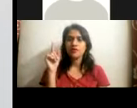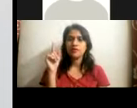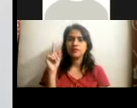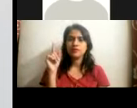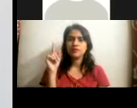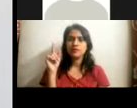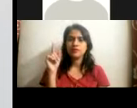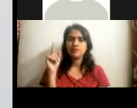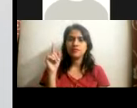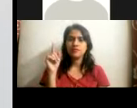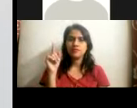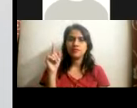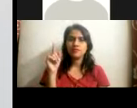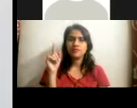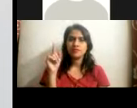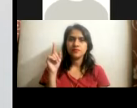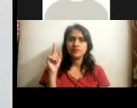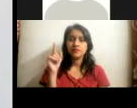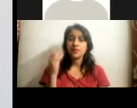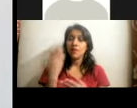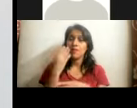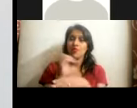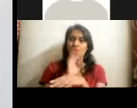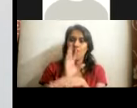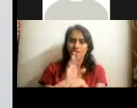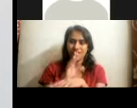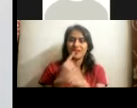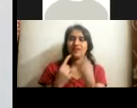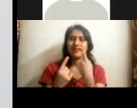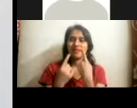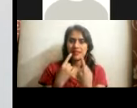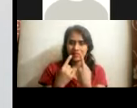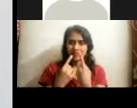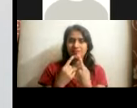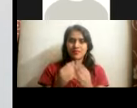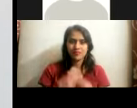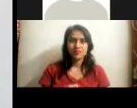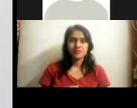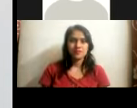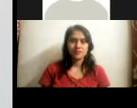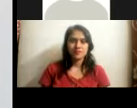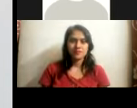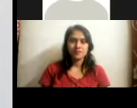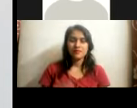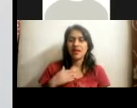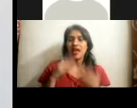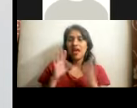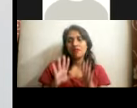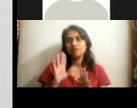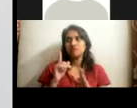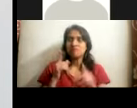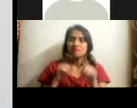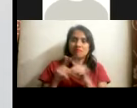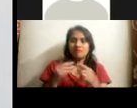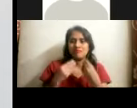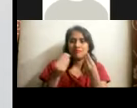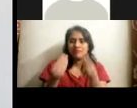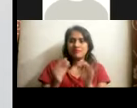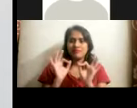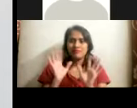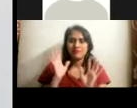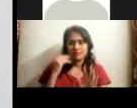maybe you, again, going into the COVID thing, and that's the most easily available example I have right now. So you may just want